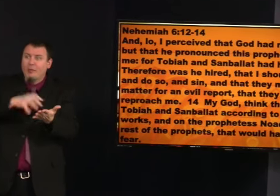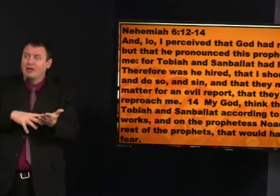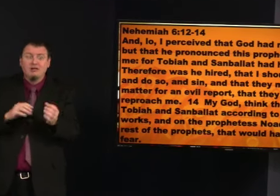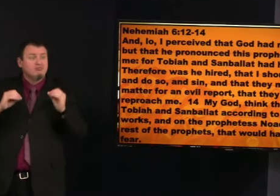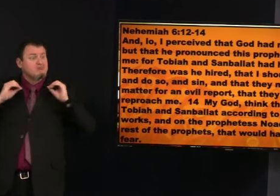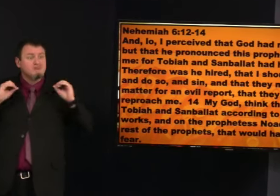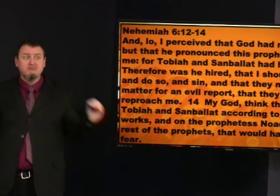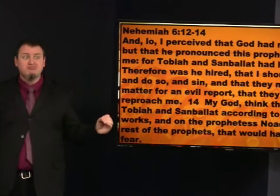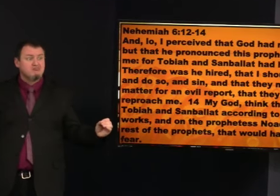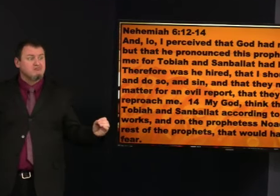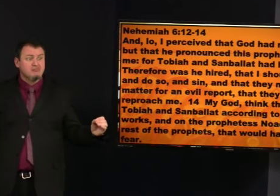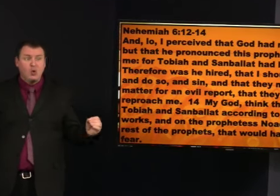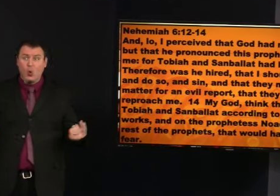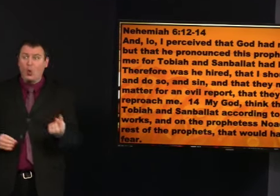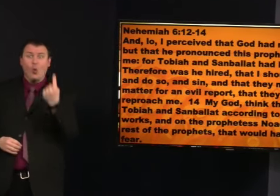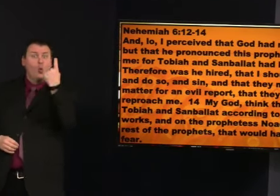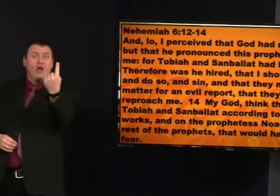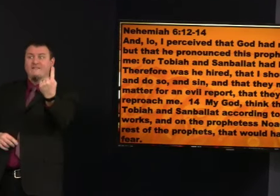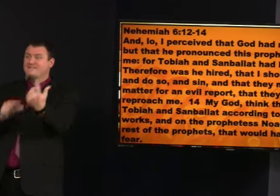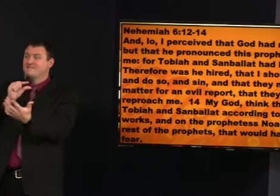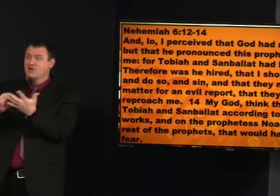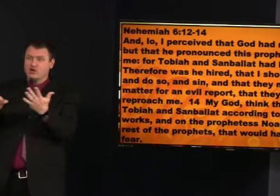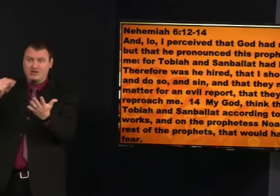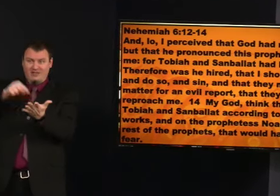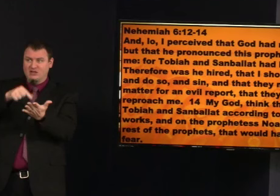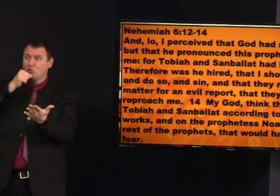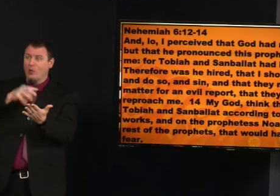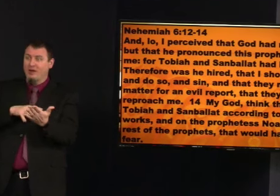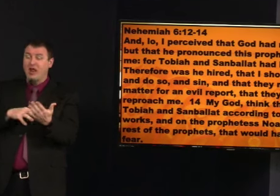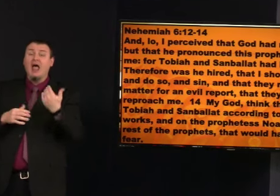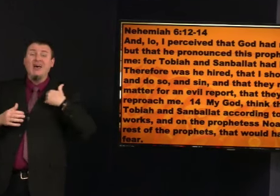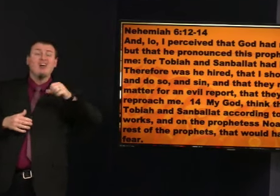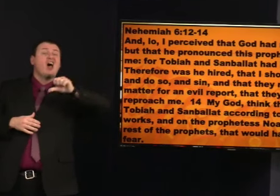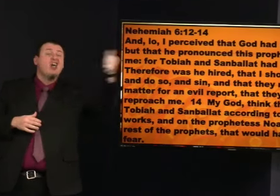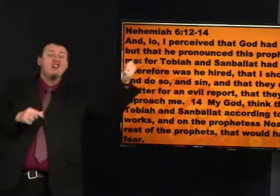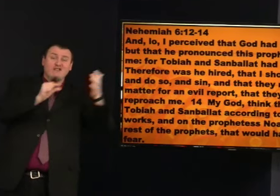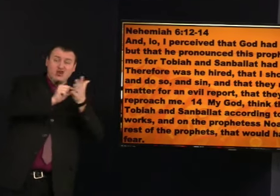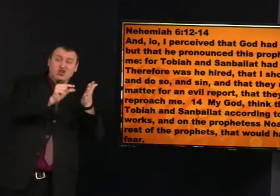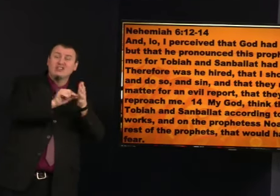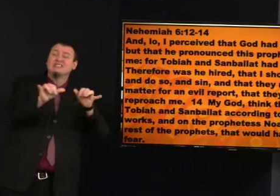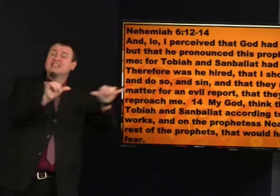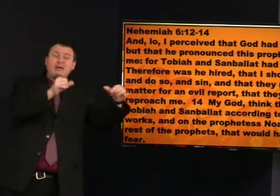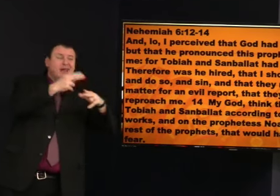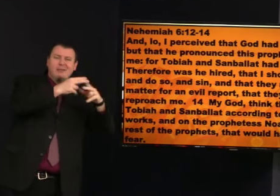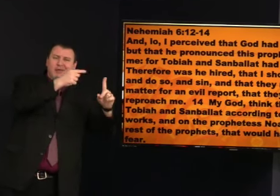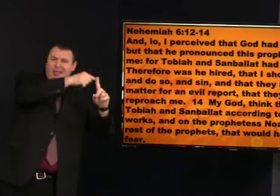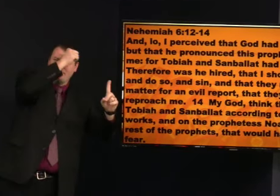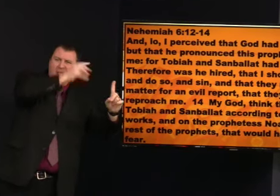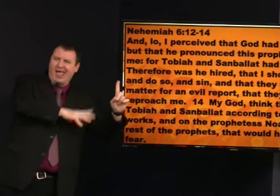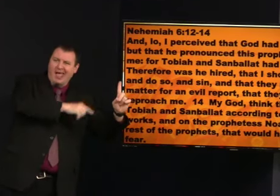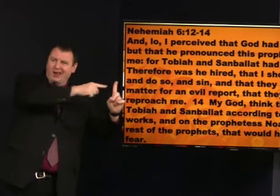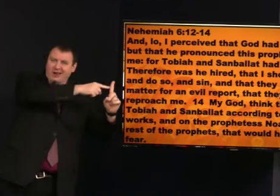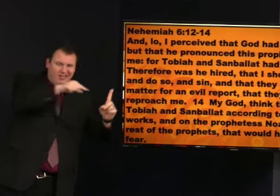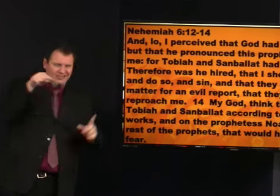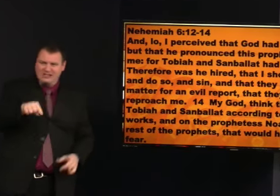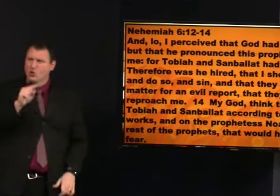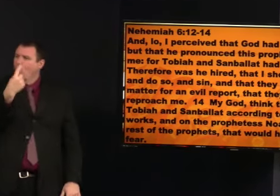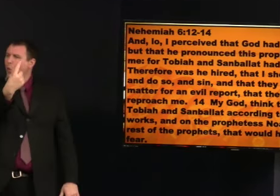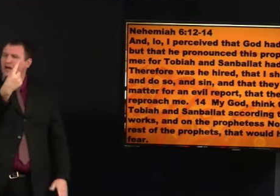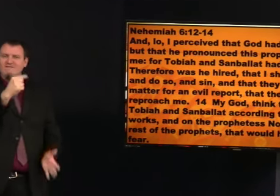Bible talks about, that mentions this woman, just this one verse here. There is another verse that has a